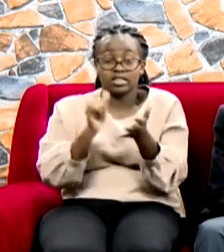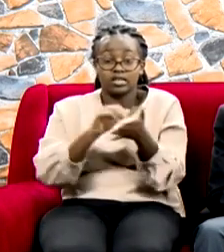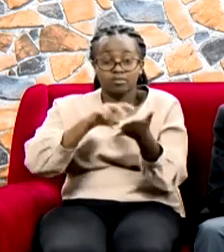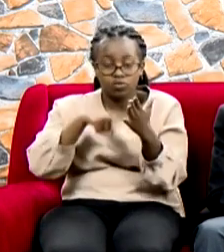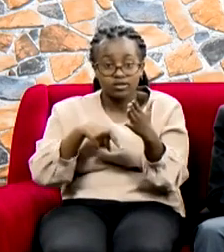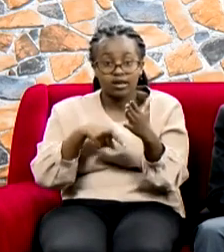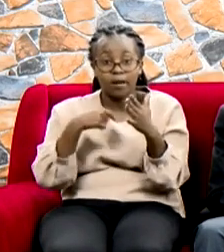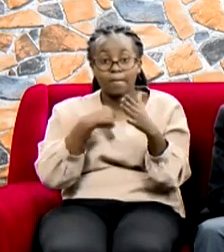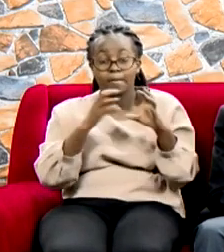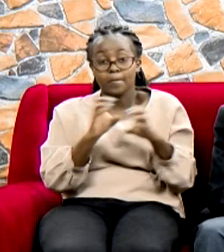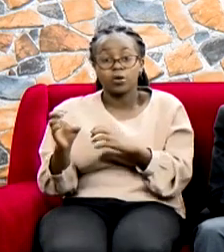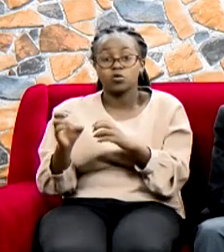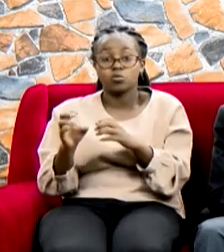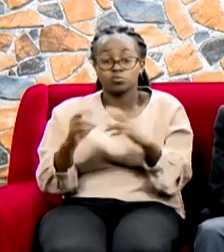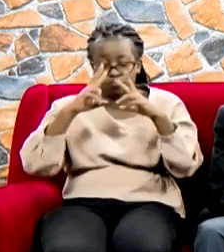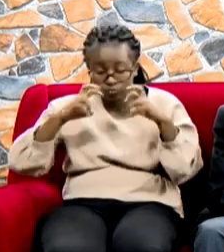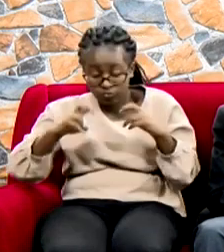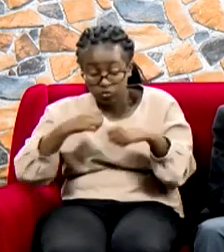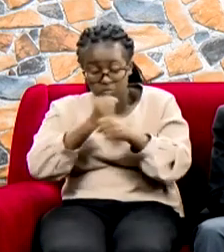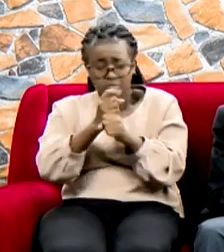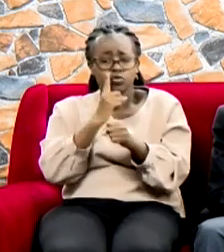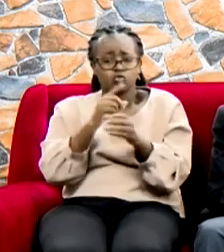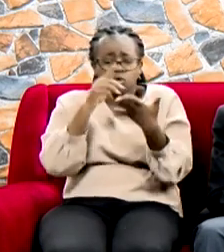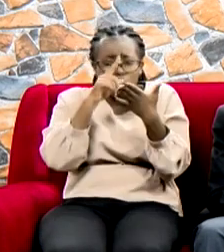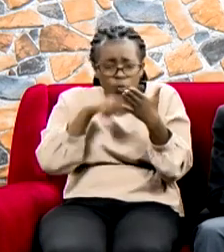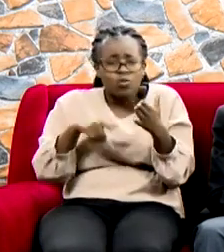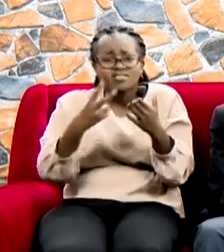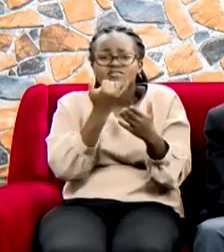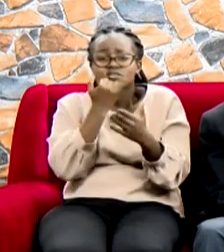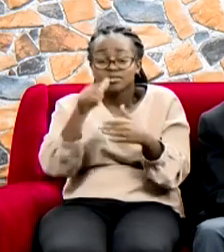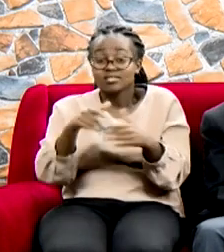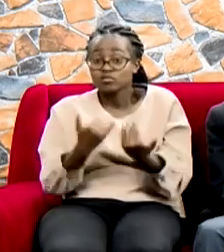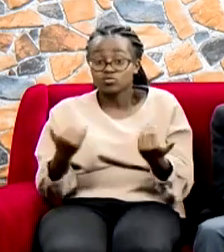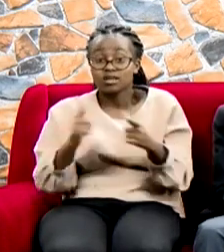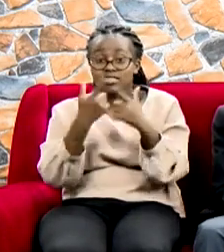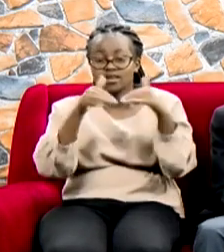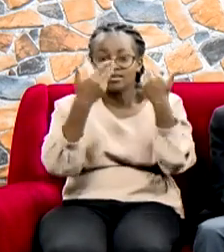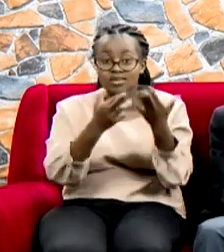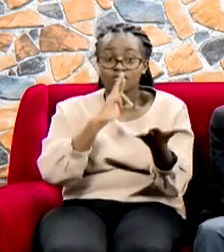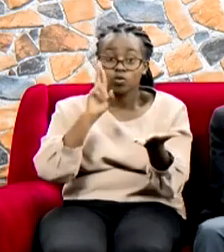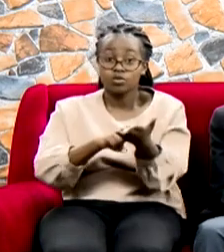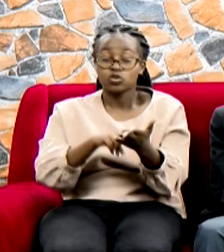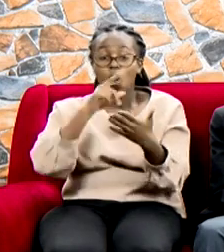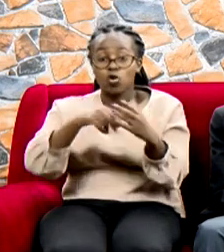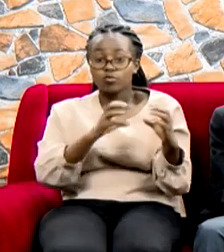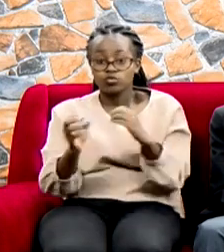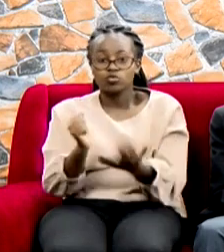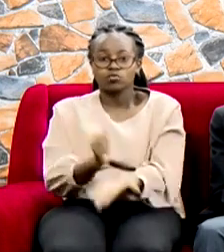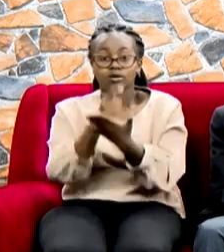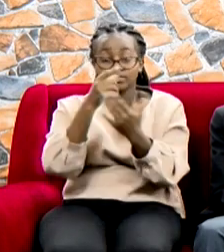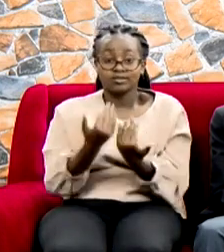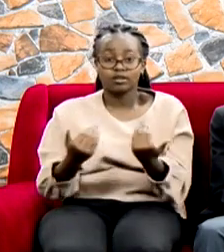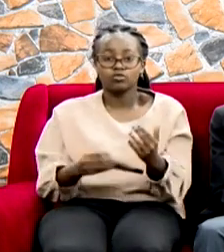do assessments to find out where things went wrong, and then give recommendations on what we need to do to help the child